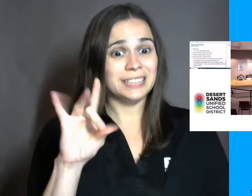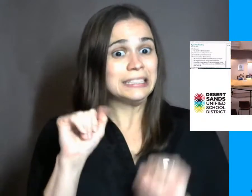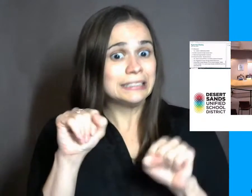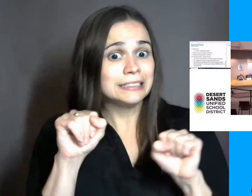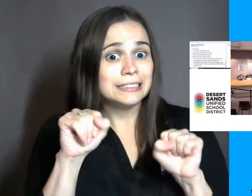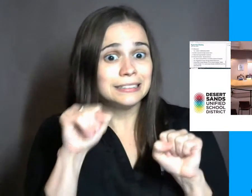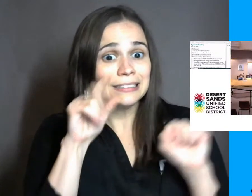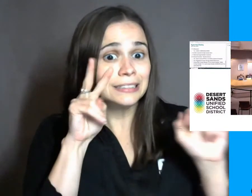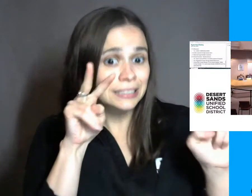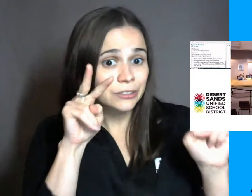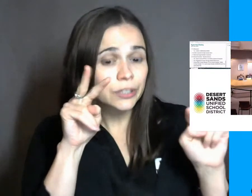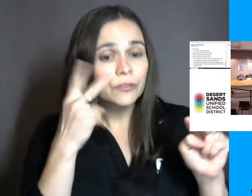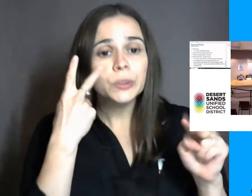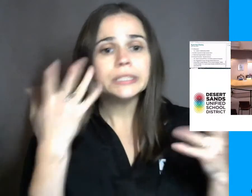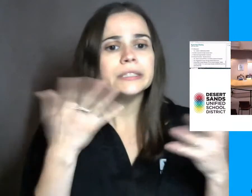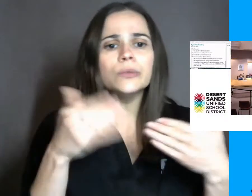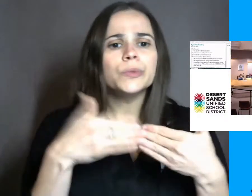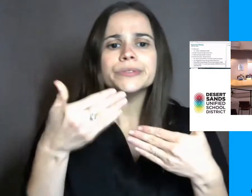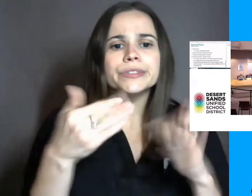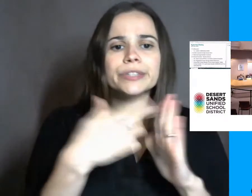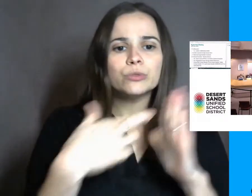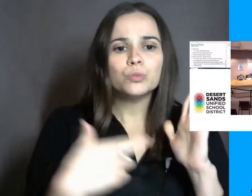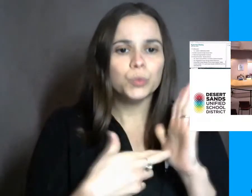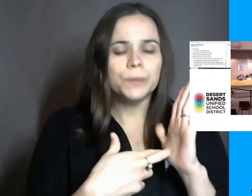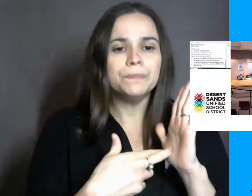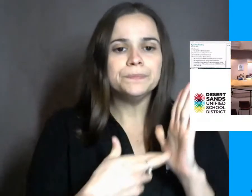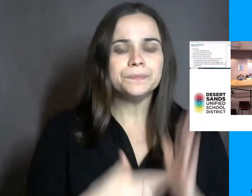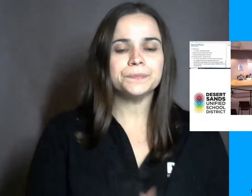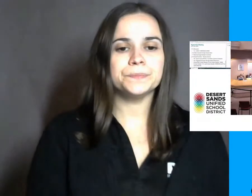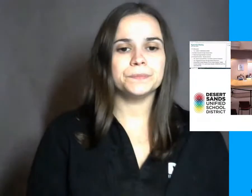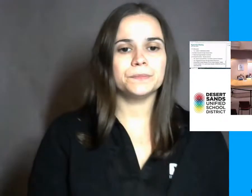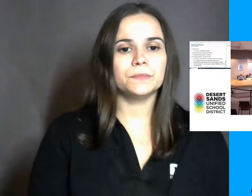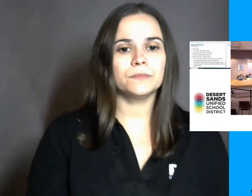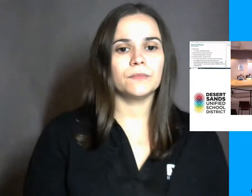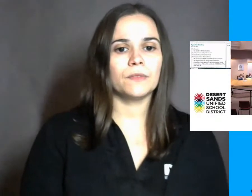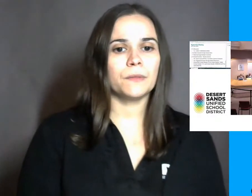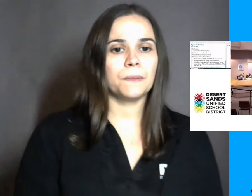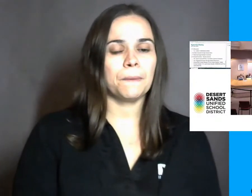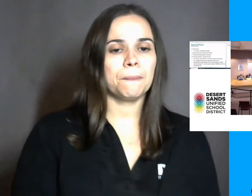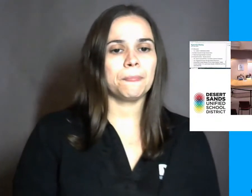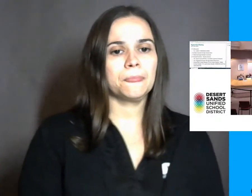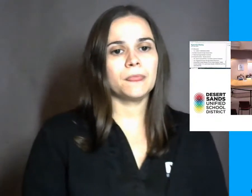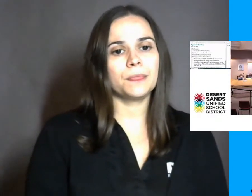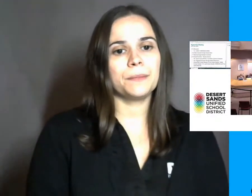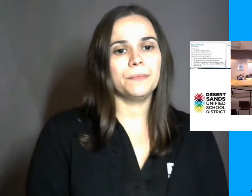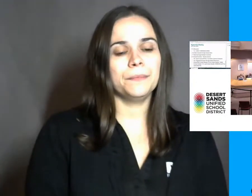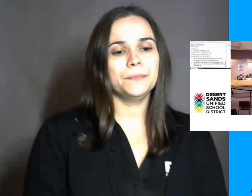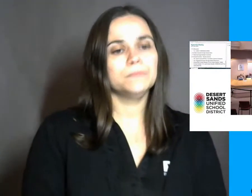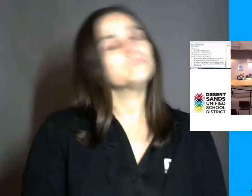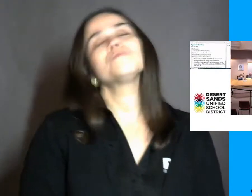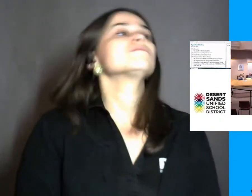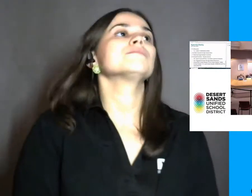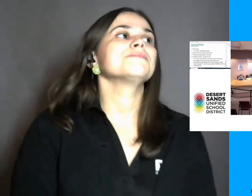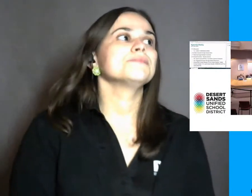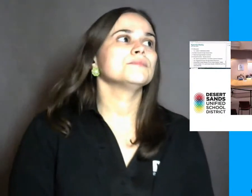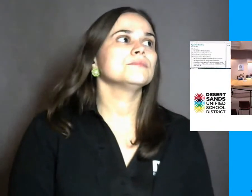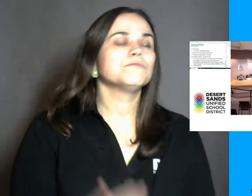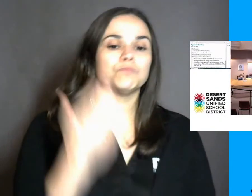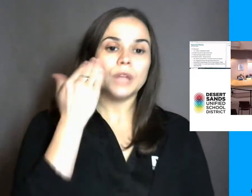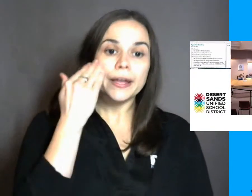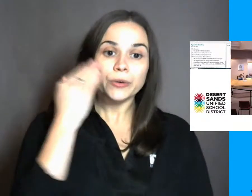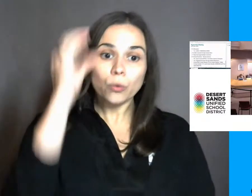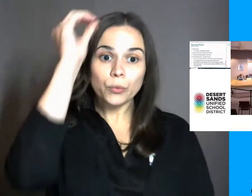next guidance is for us. I know many people have different opinions, so I'm just hoping to see